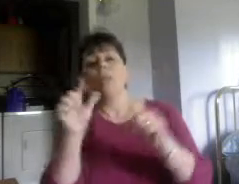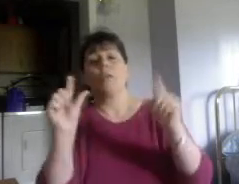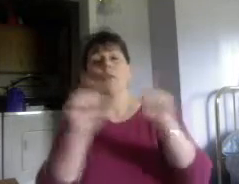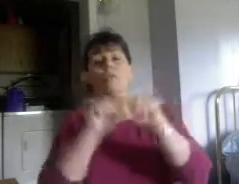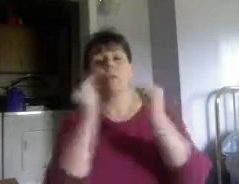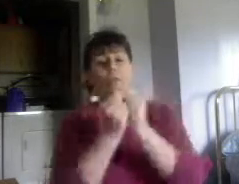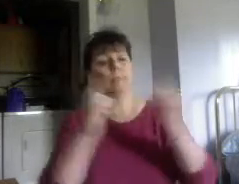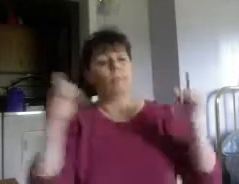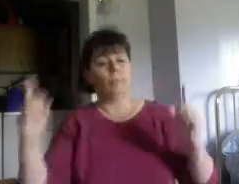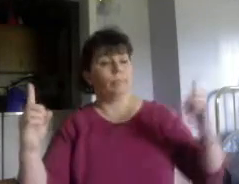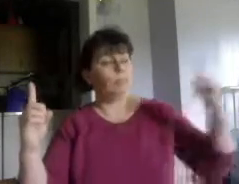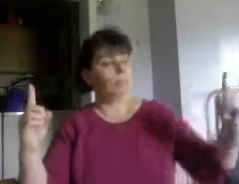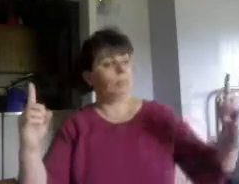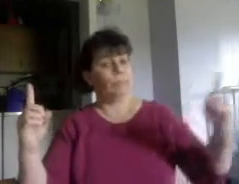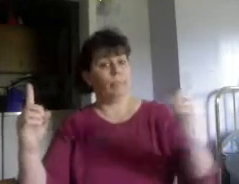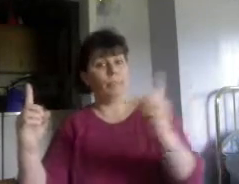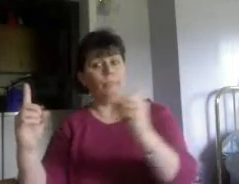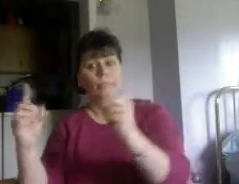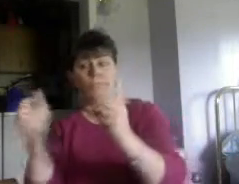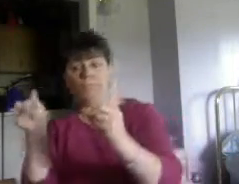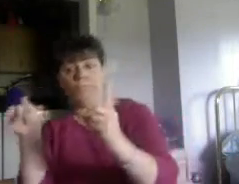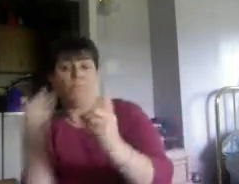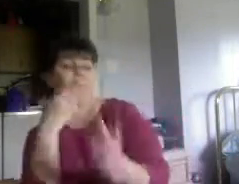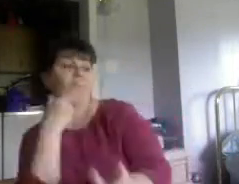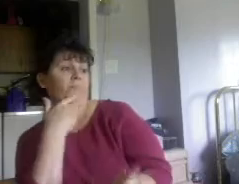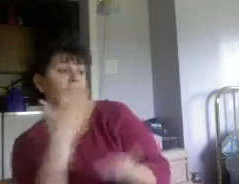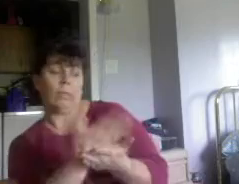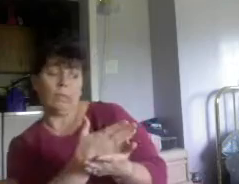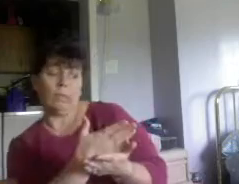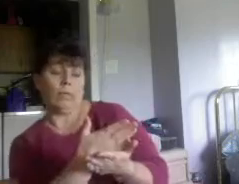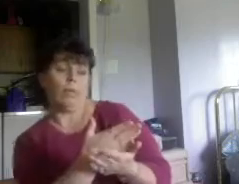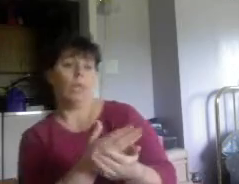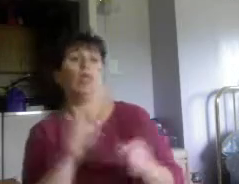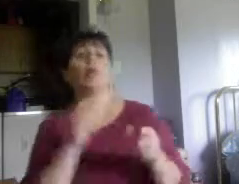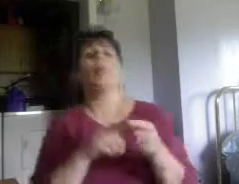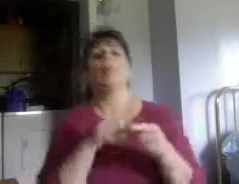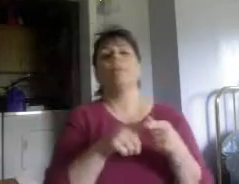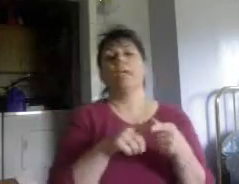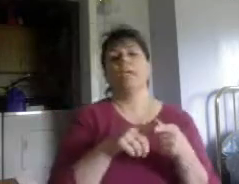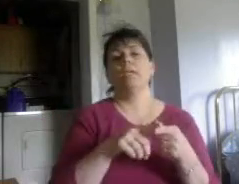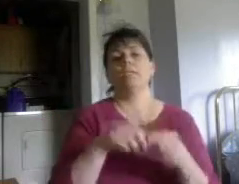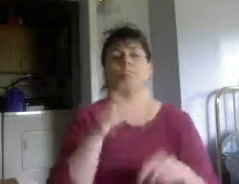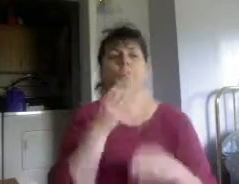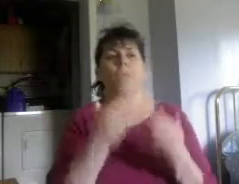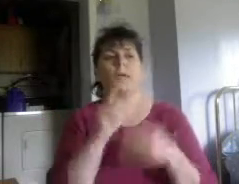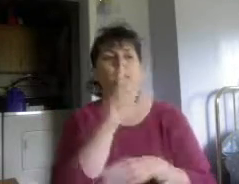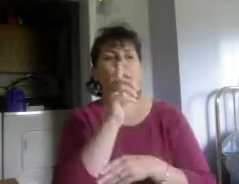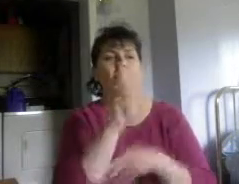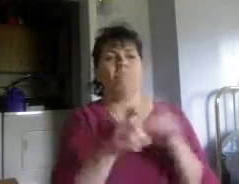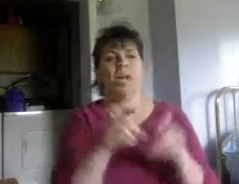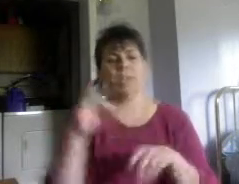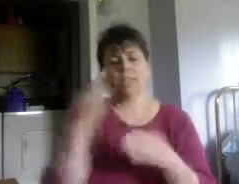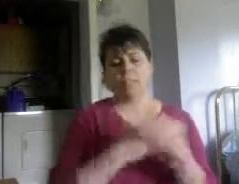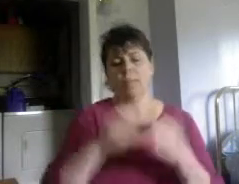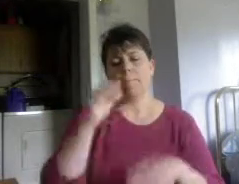to this is ask for one of the pairs to volunteer. Now, okay, so you're going to have the partners, one partner to volunteer, everyone